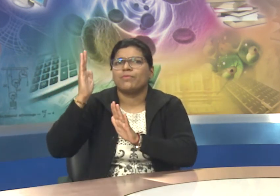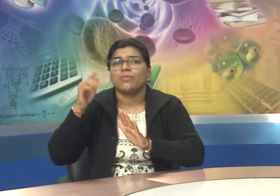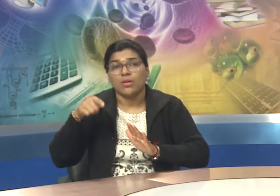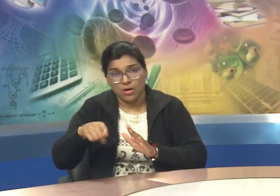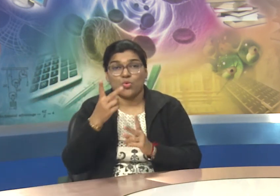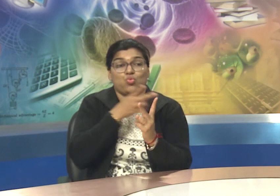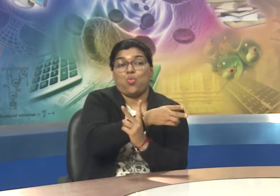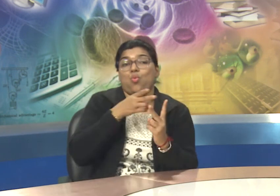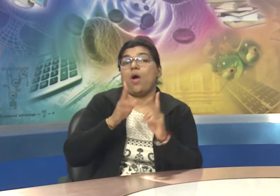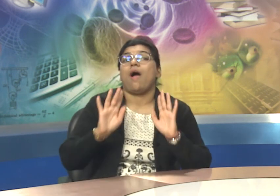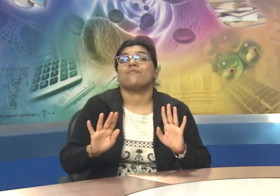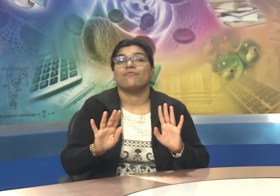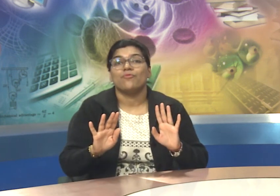retreat and become